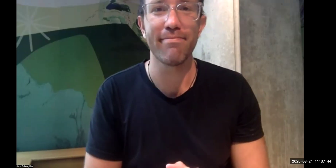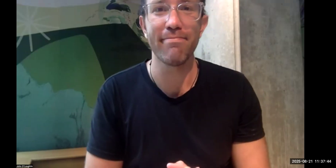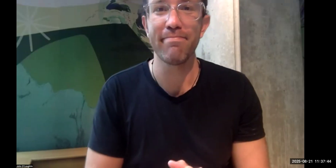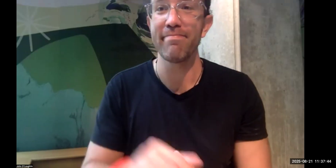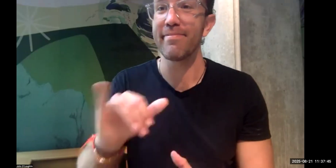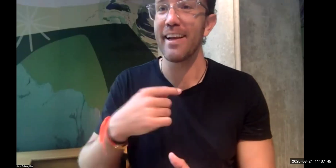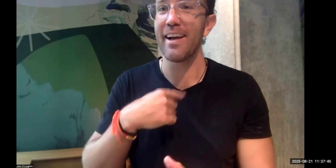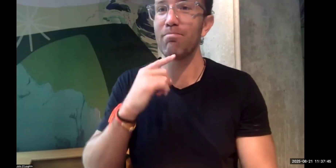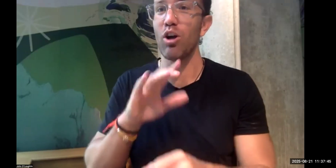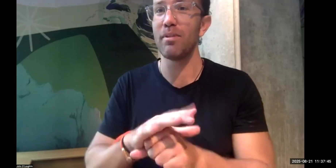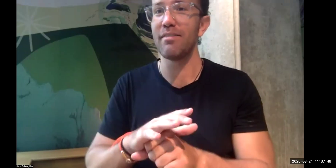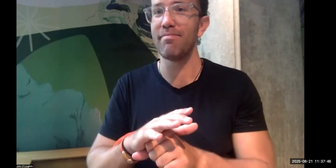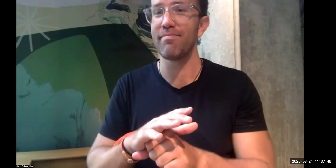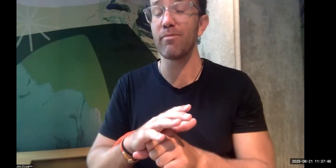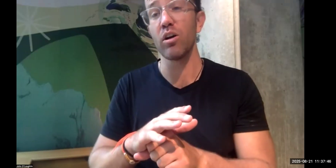Any questions?